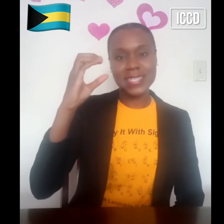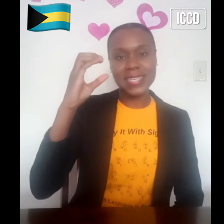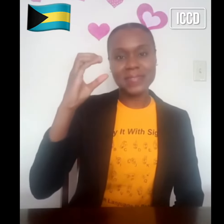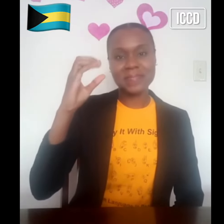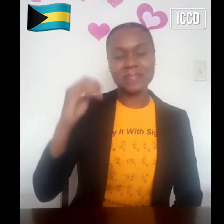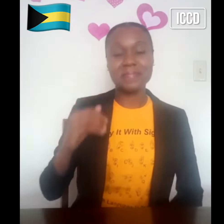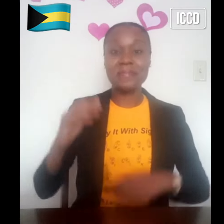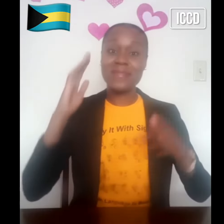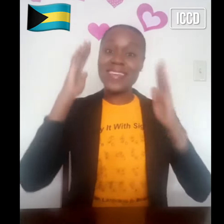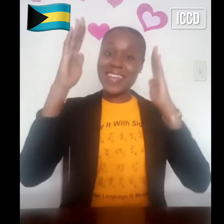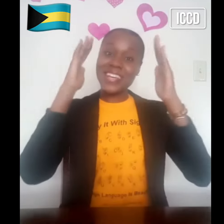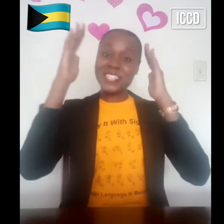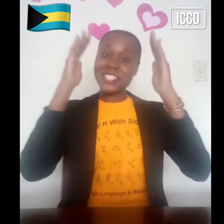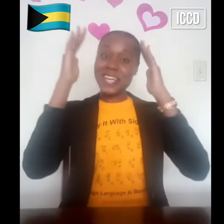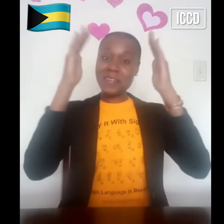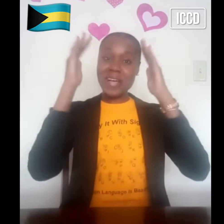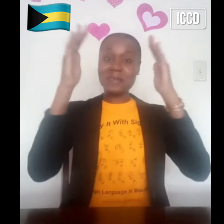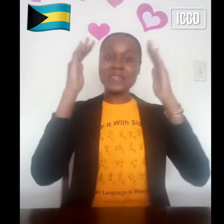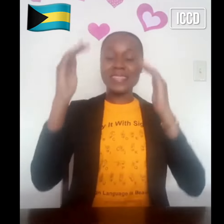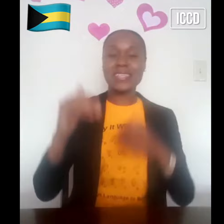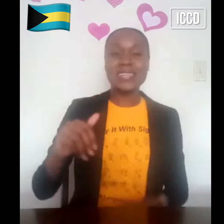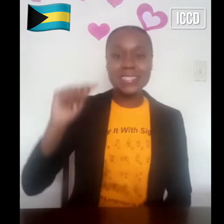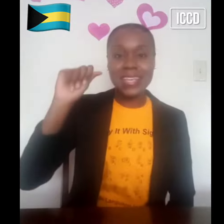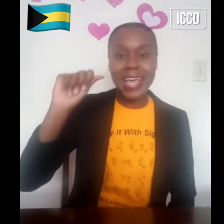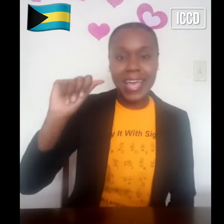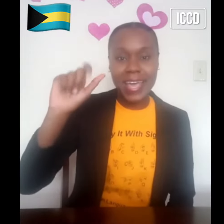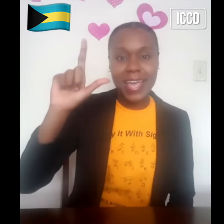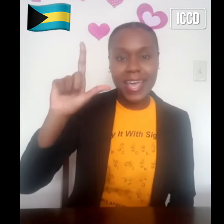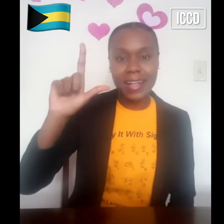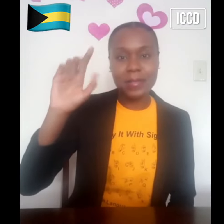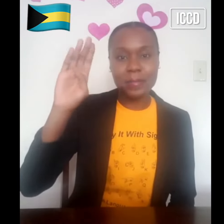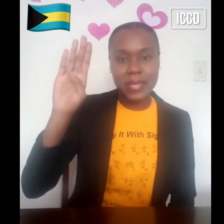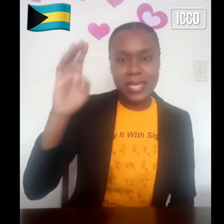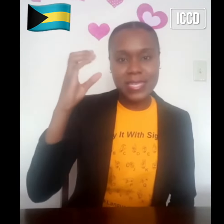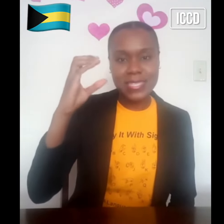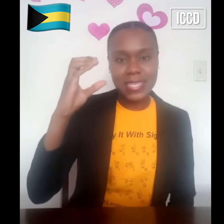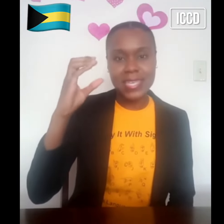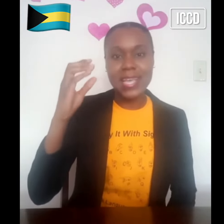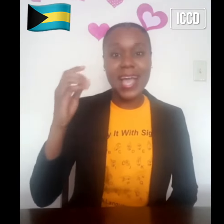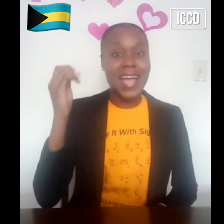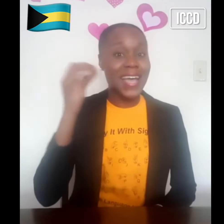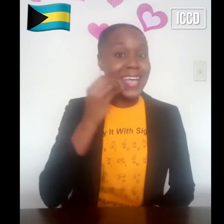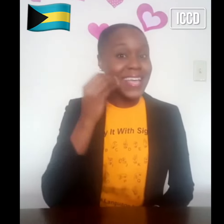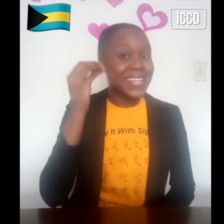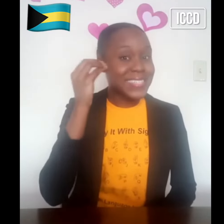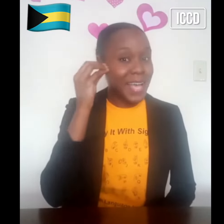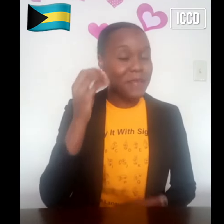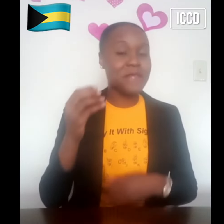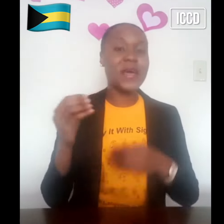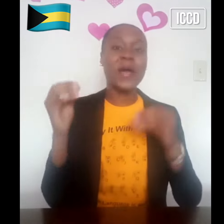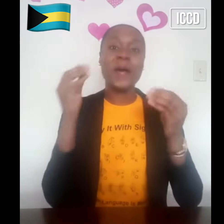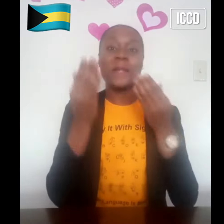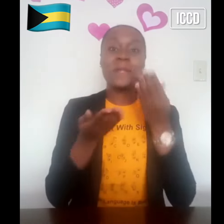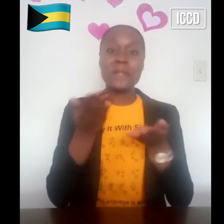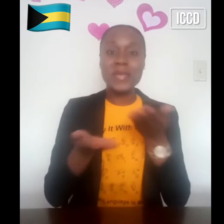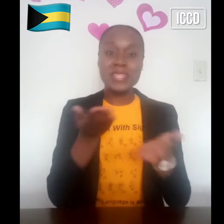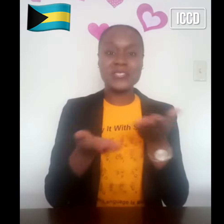Shout out to ALBC Deaf Ministry.